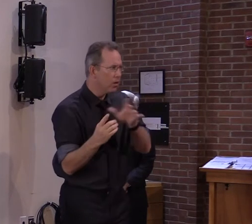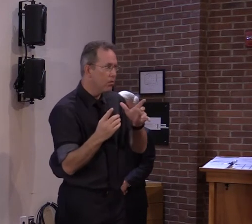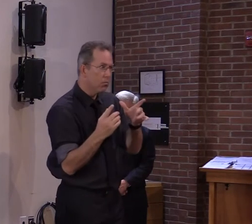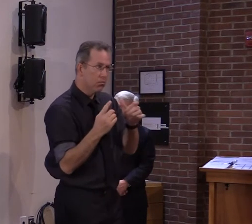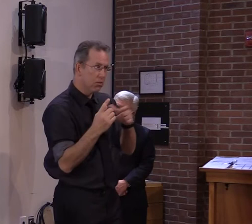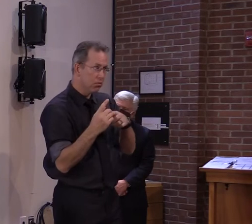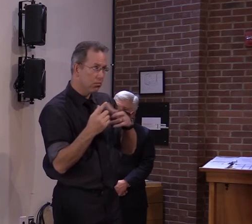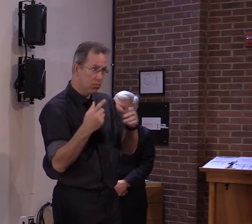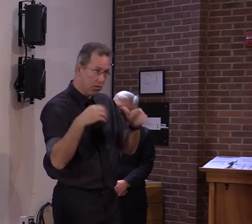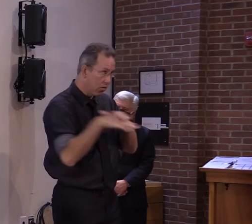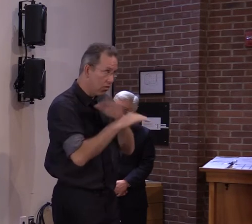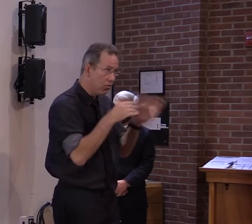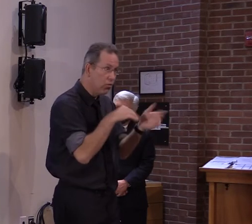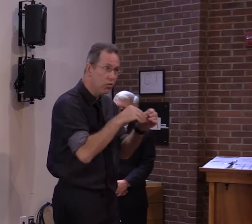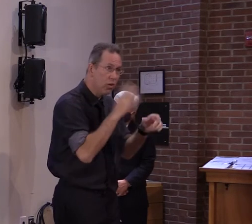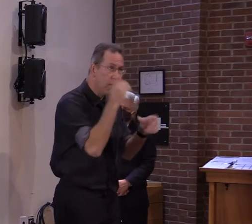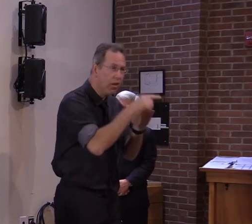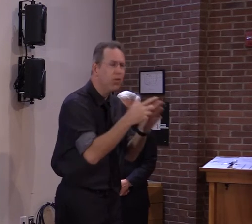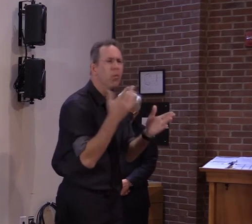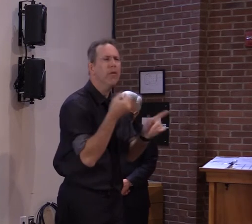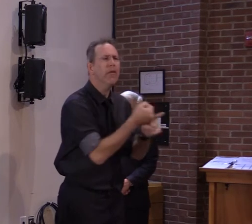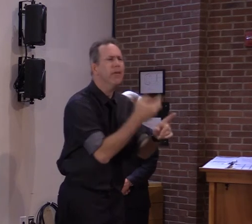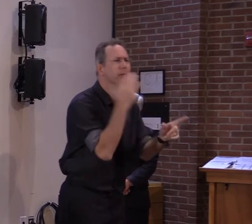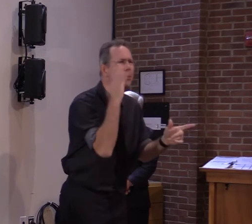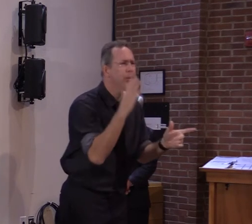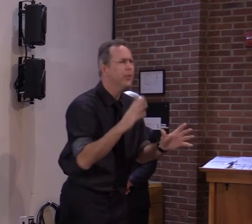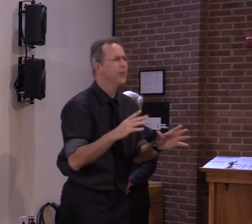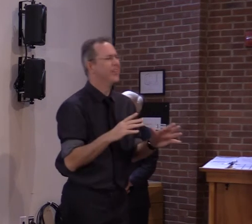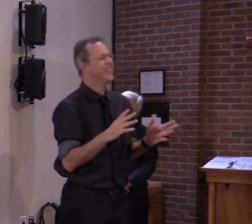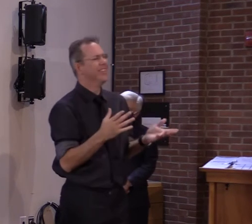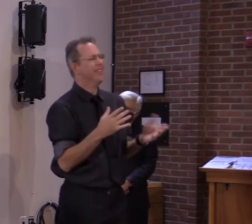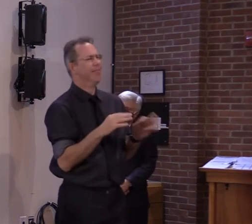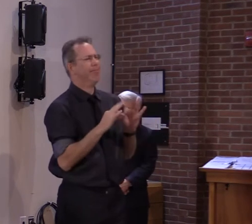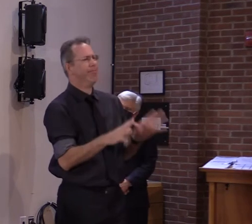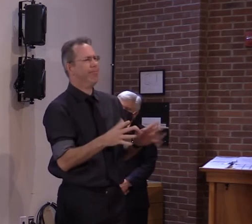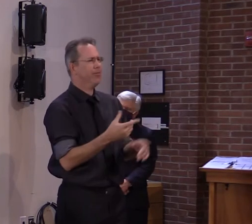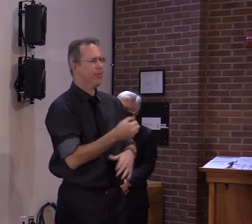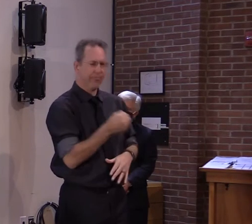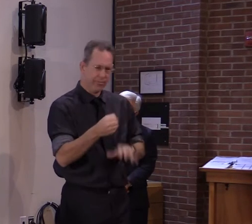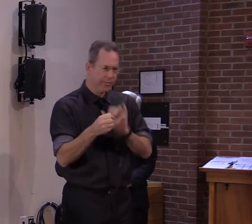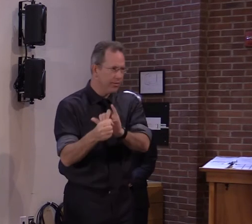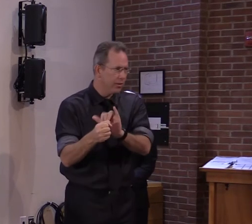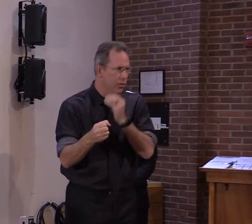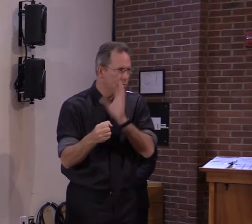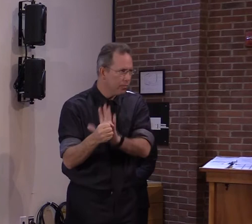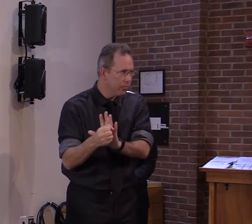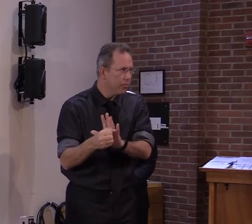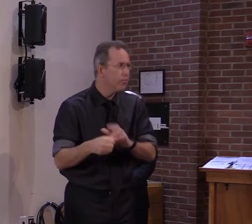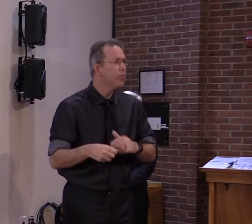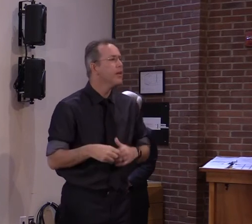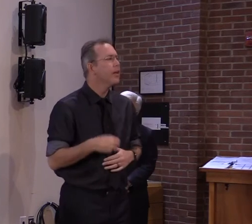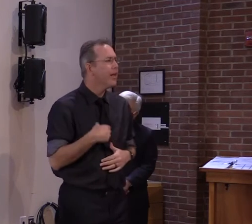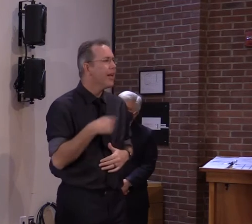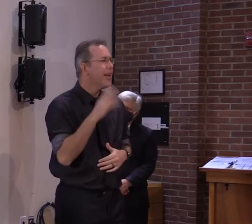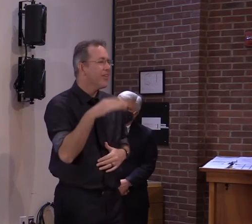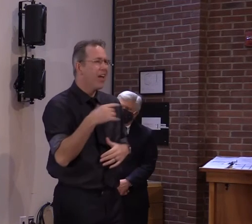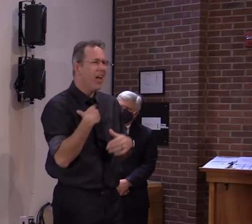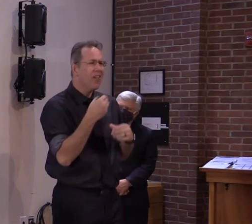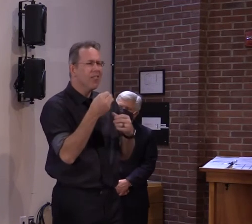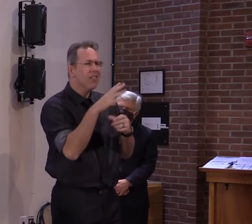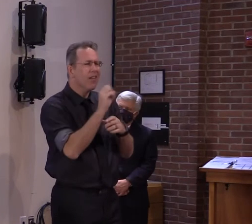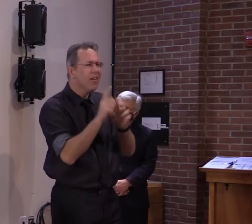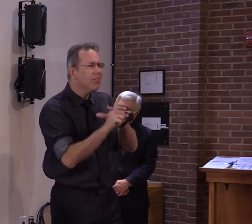There are cases in some of our very large retailers across the country all the time, almost